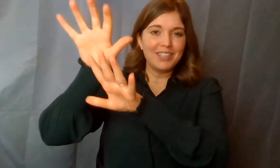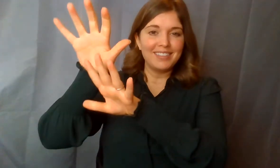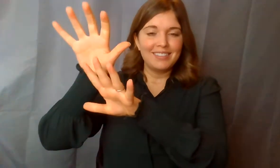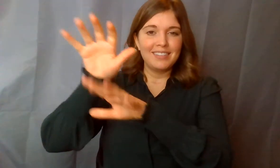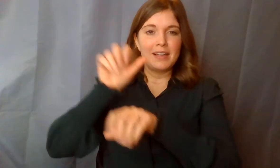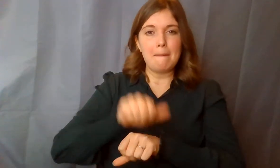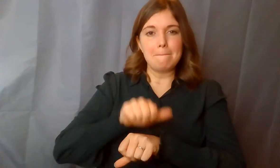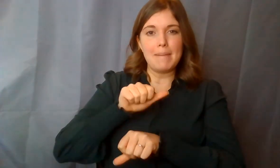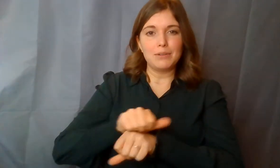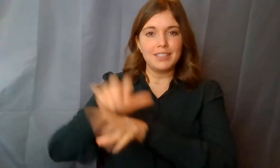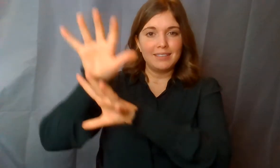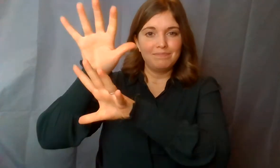mountain, mountain.